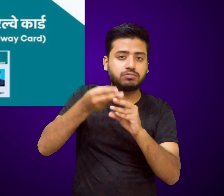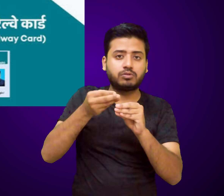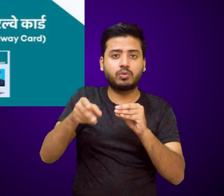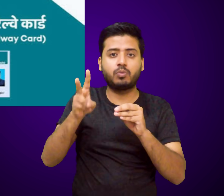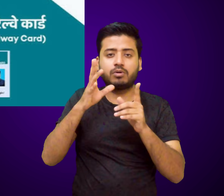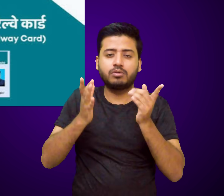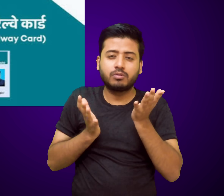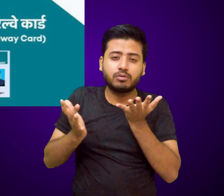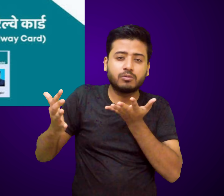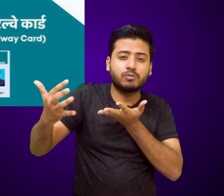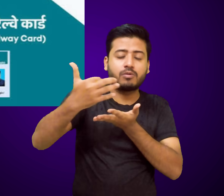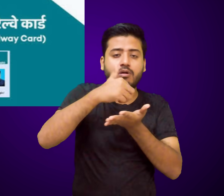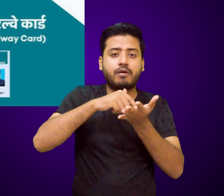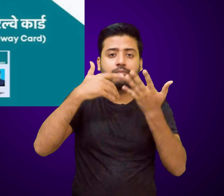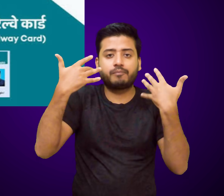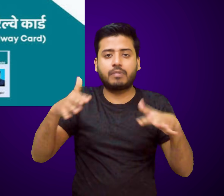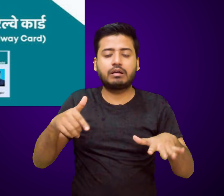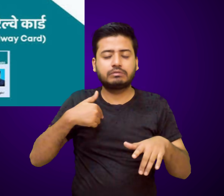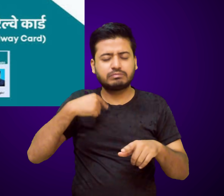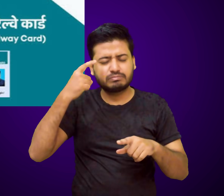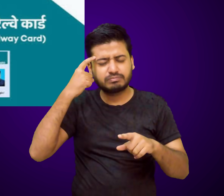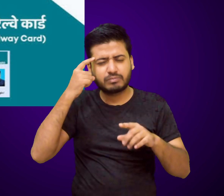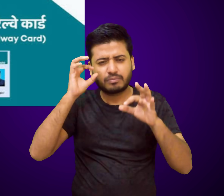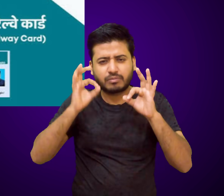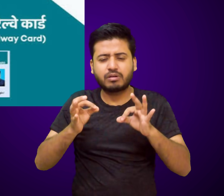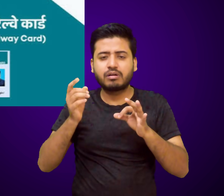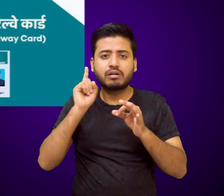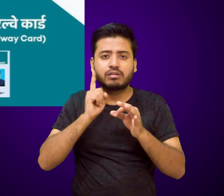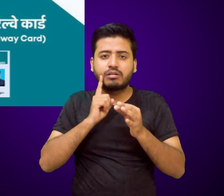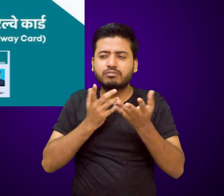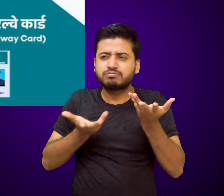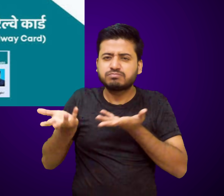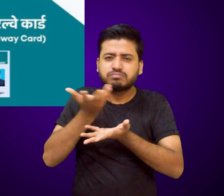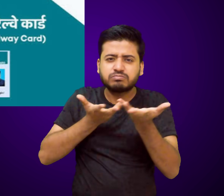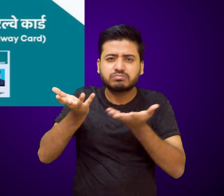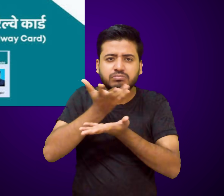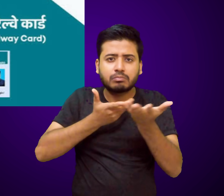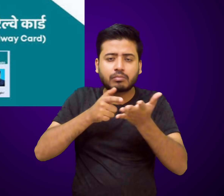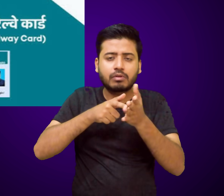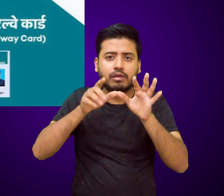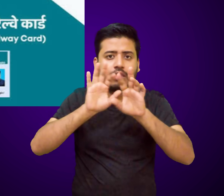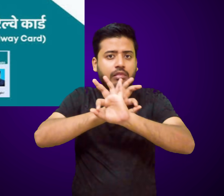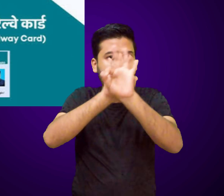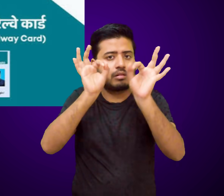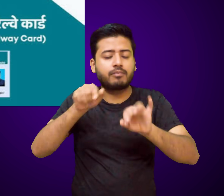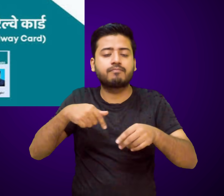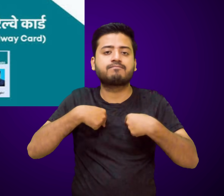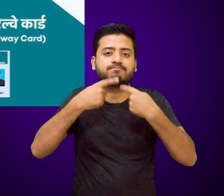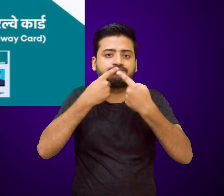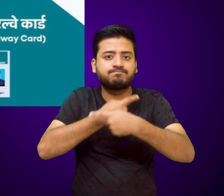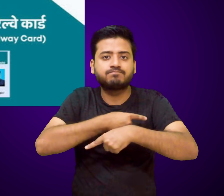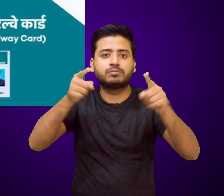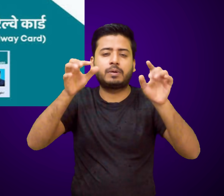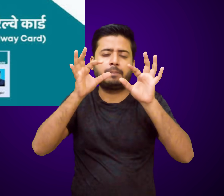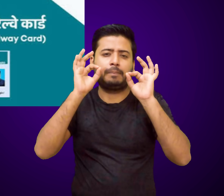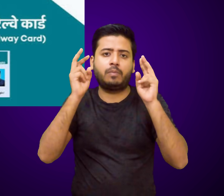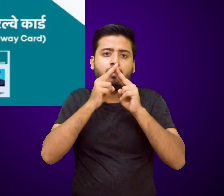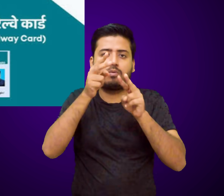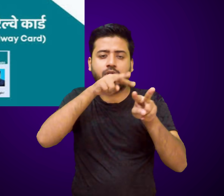your application is rejected, you can file an appeal with the appropriate authority. Common reasons for rejection: missing